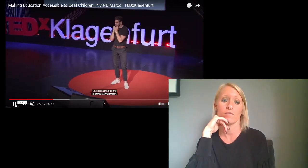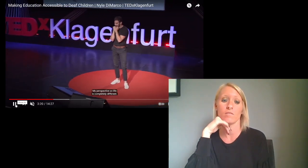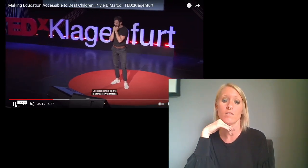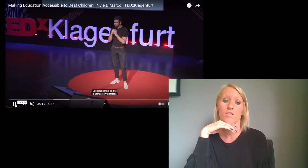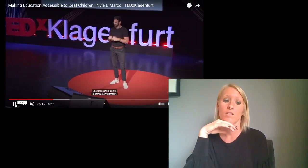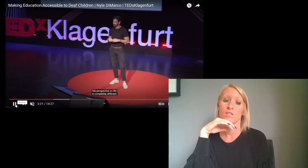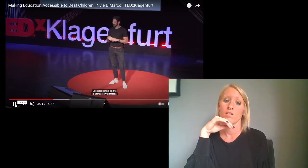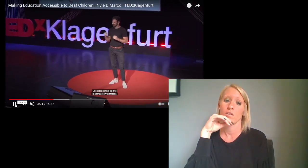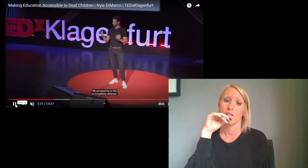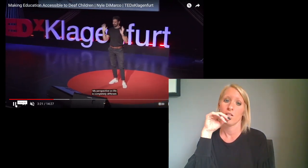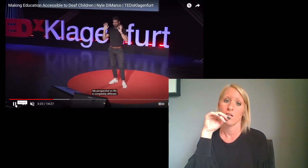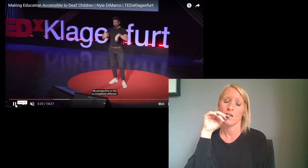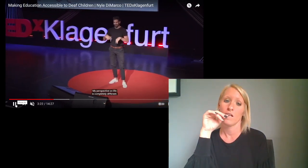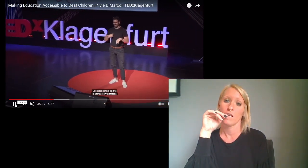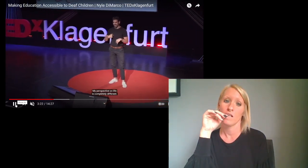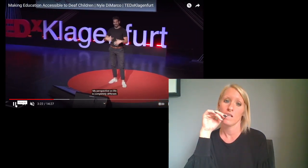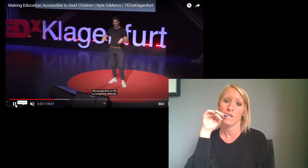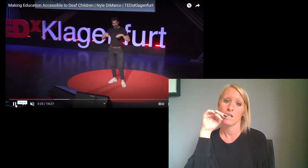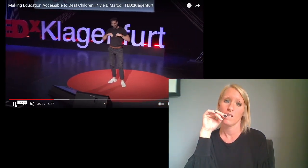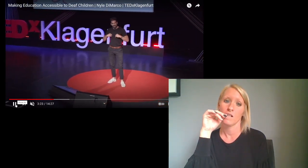deaf.